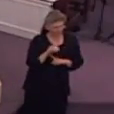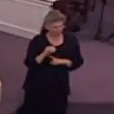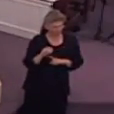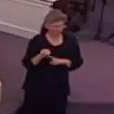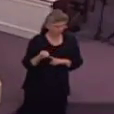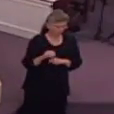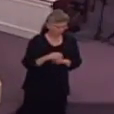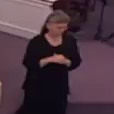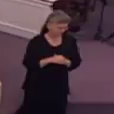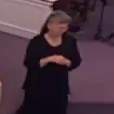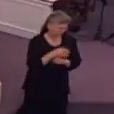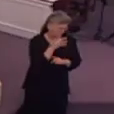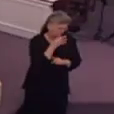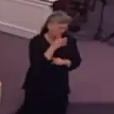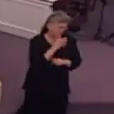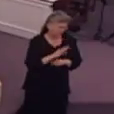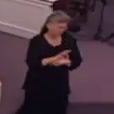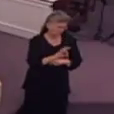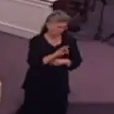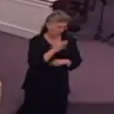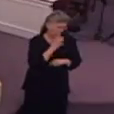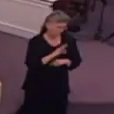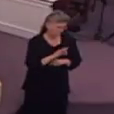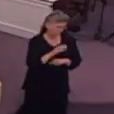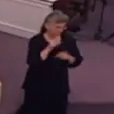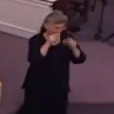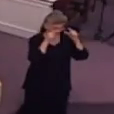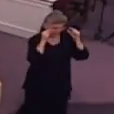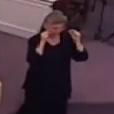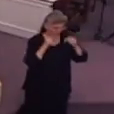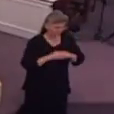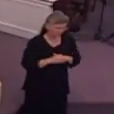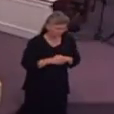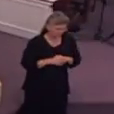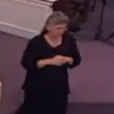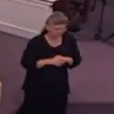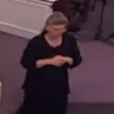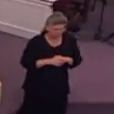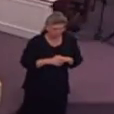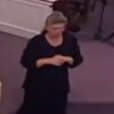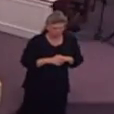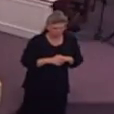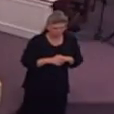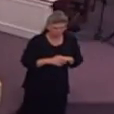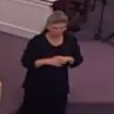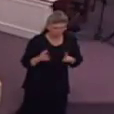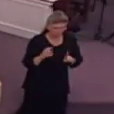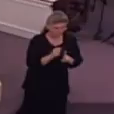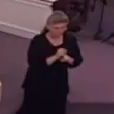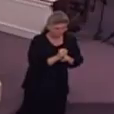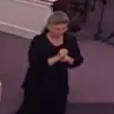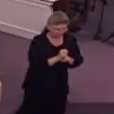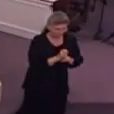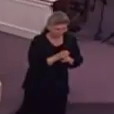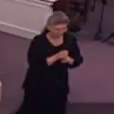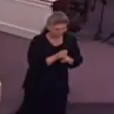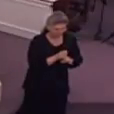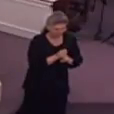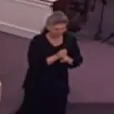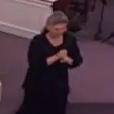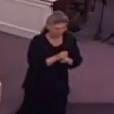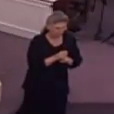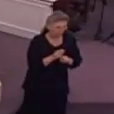during the Vietnam War. She was Vietnamese, and she just happened to get caught one day in one of the